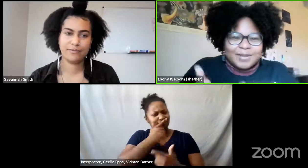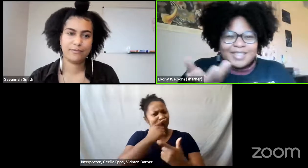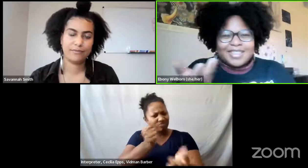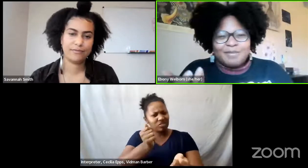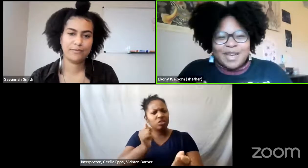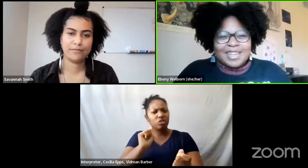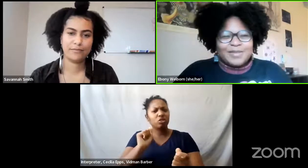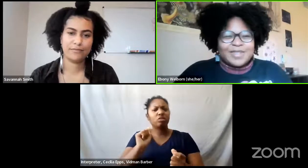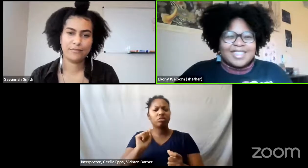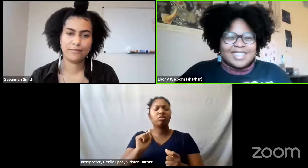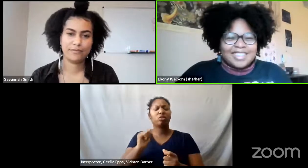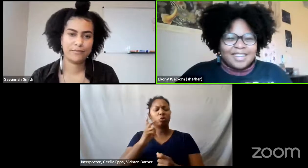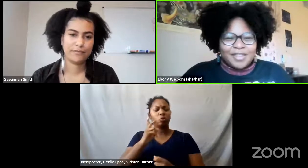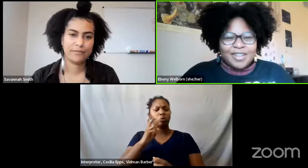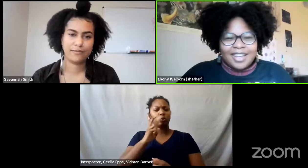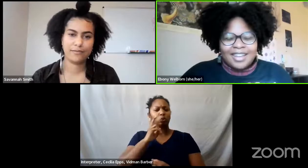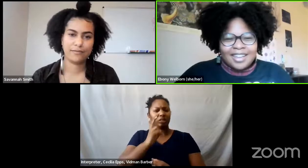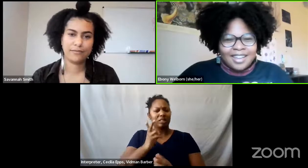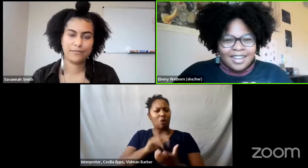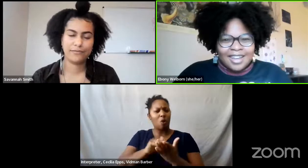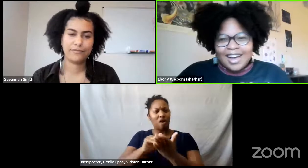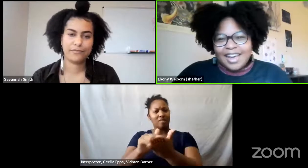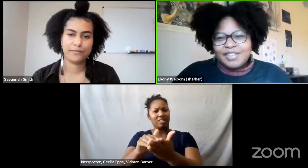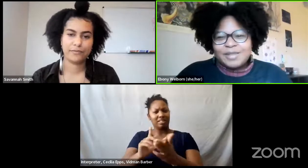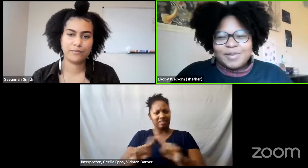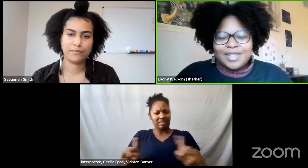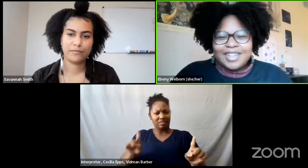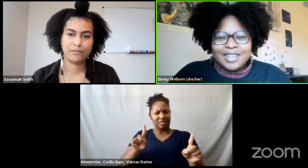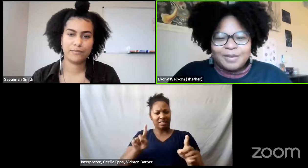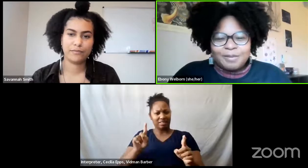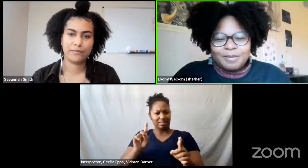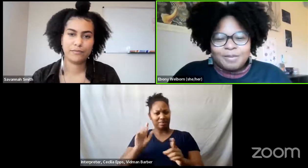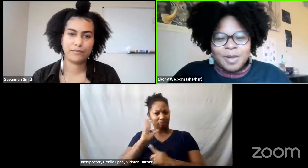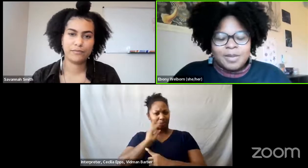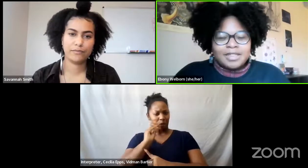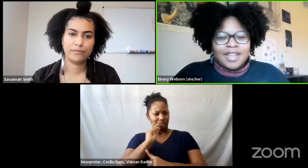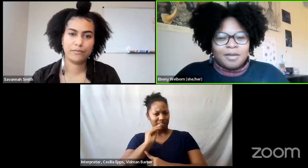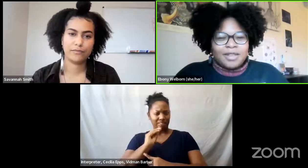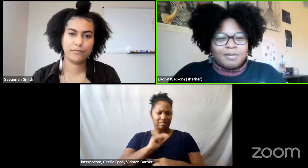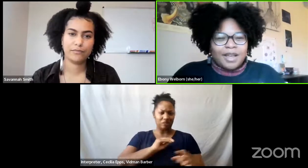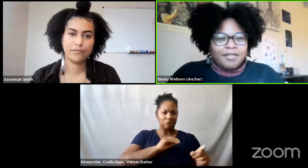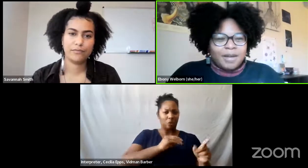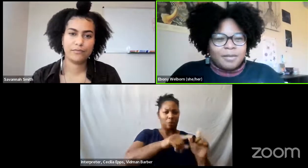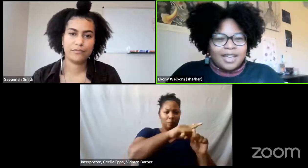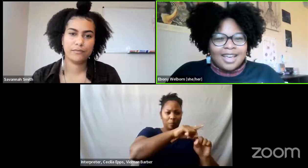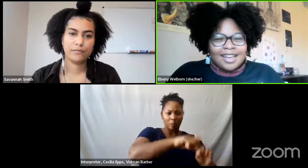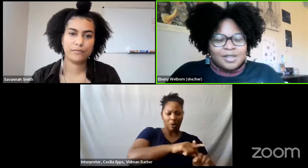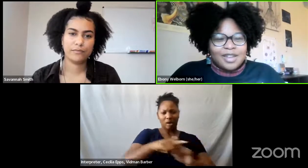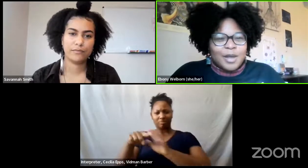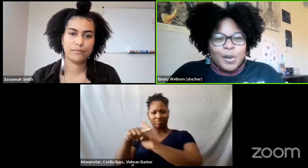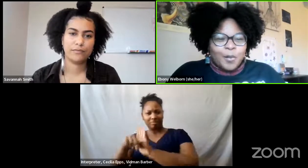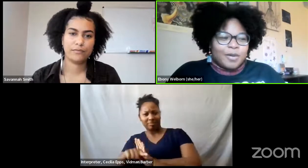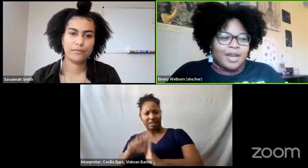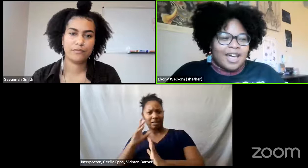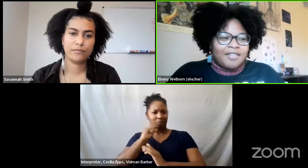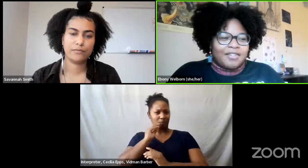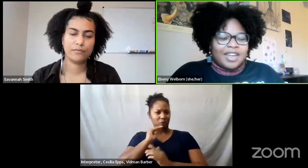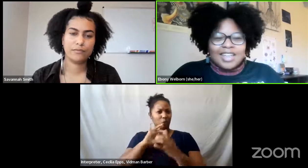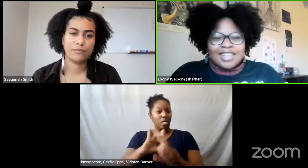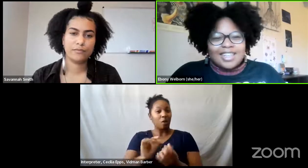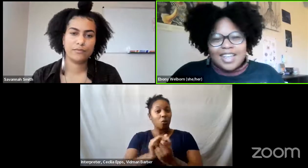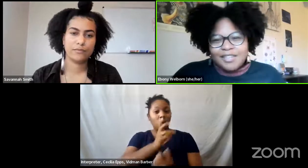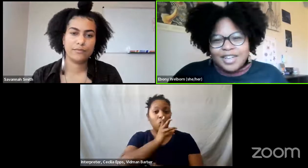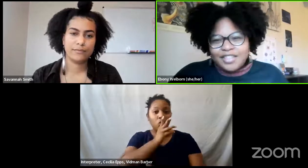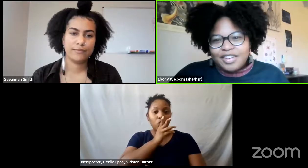good experiences and bad experiences. And I feel like I have similar moments of that within my family, as we would have